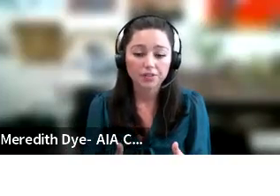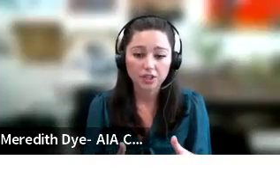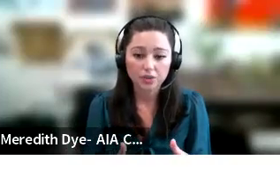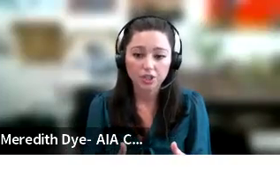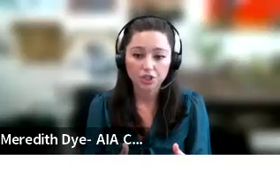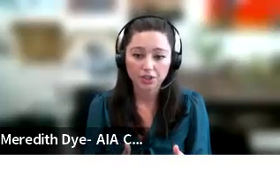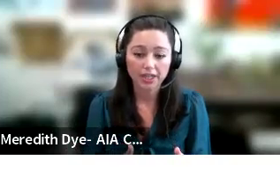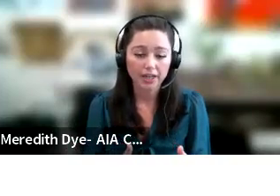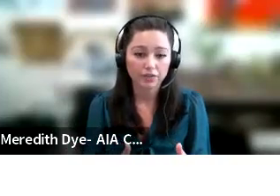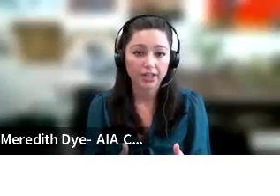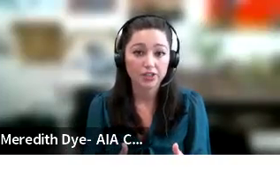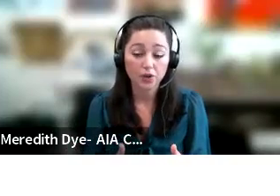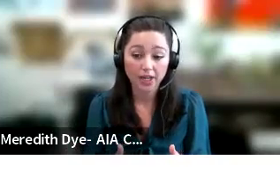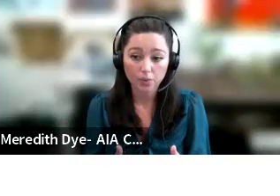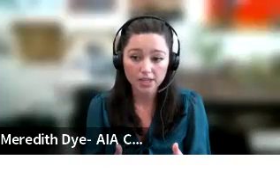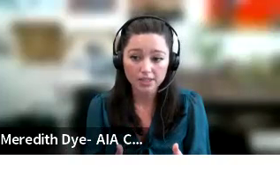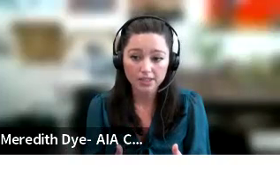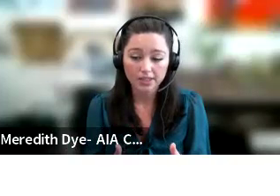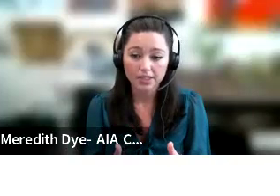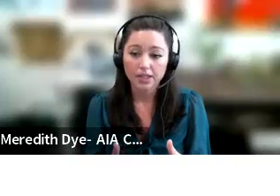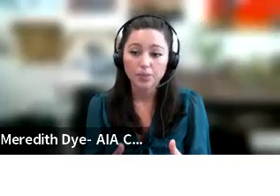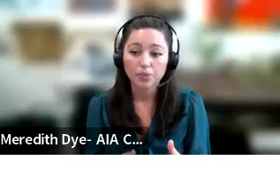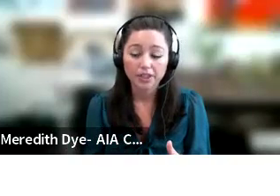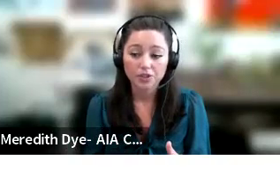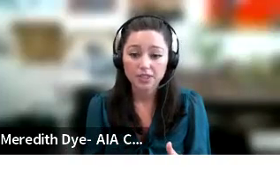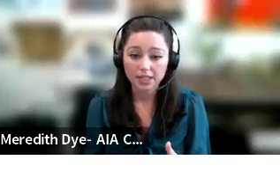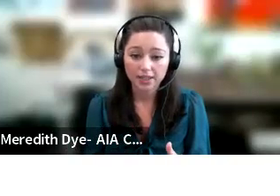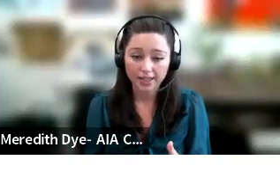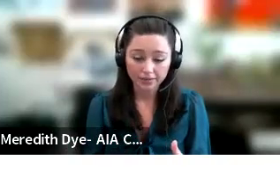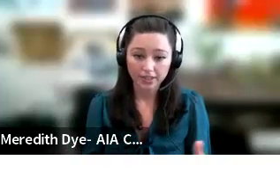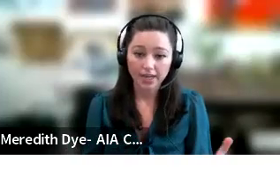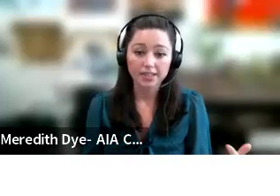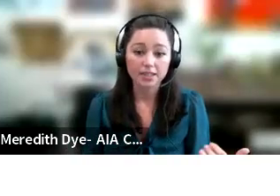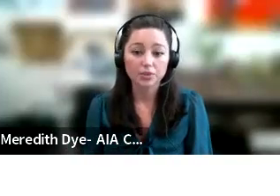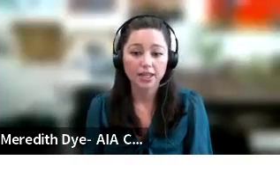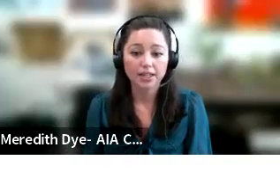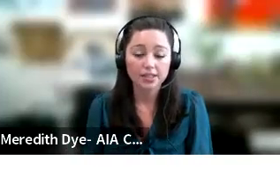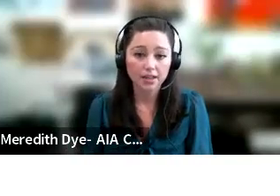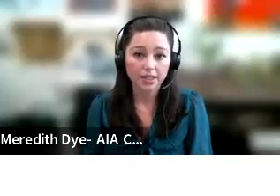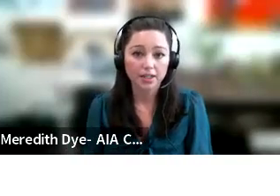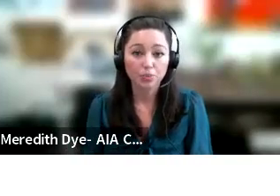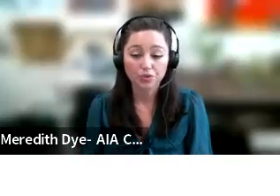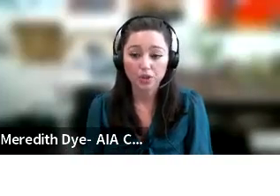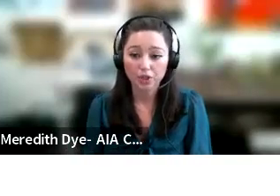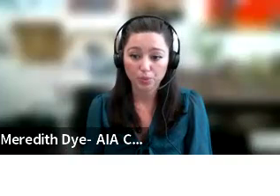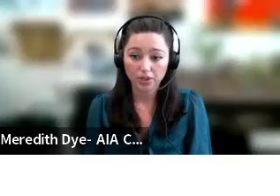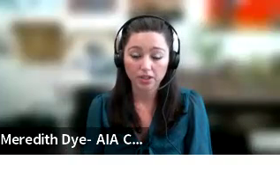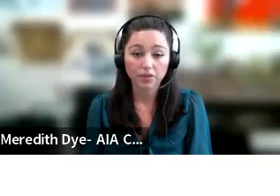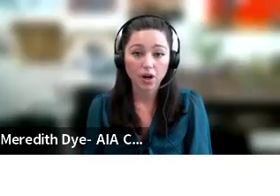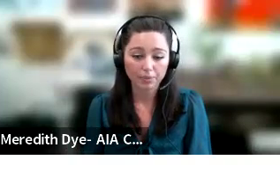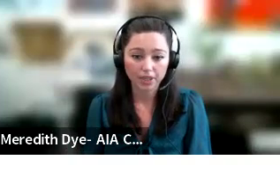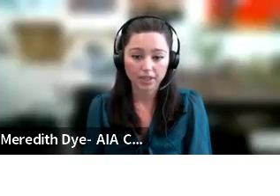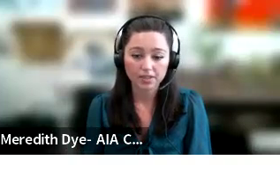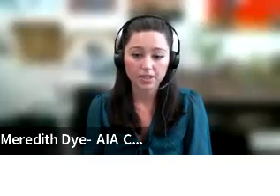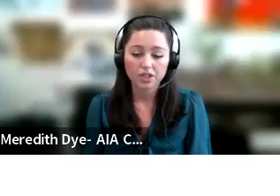So RFQs are generally advertised for 8 weeks. Prior to the deadline, I assemble a consolidated portfolio book